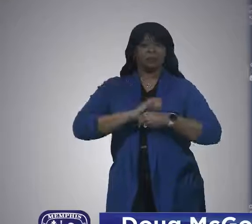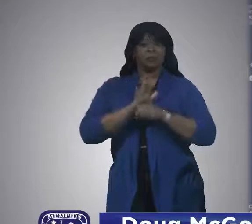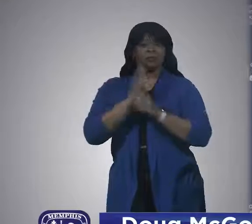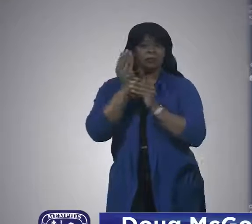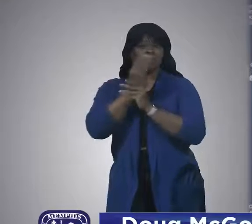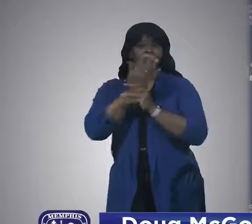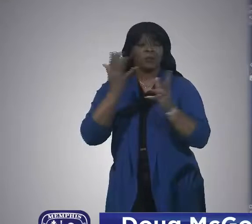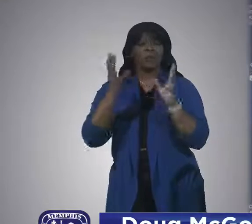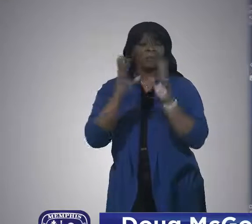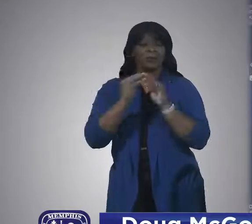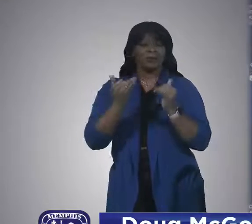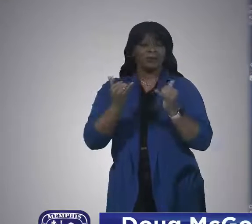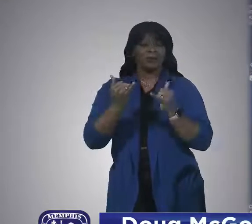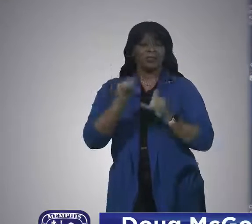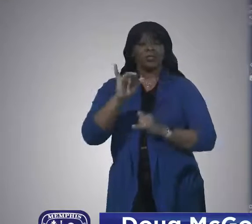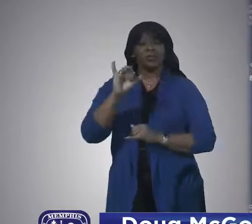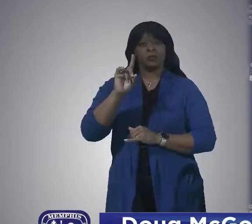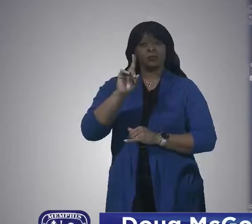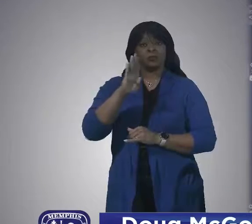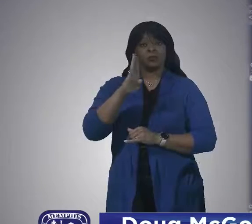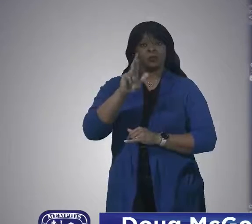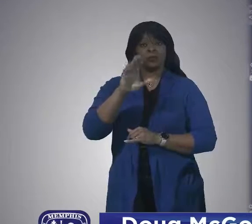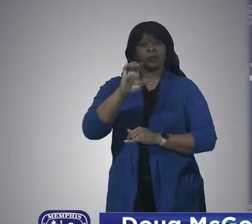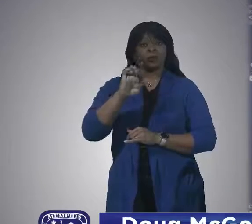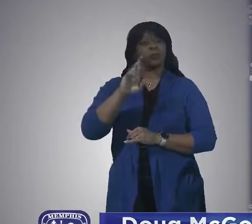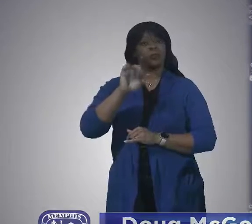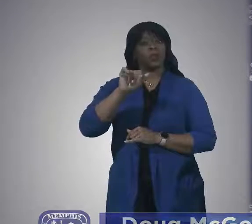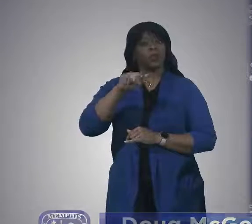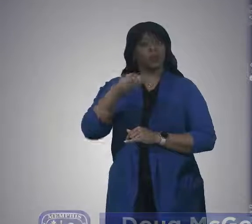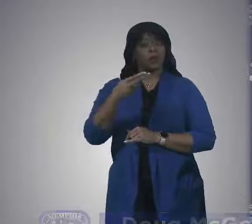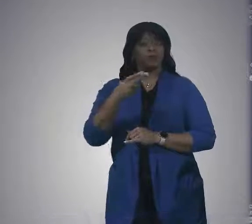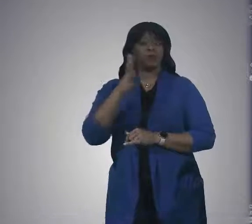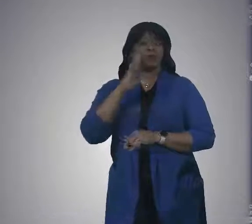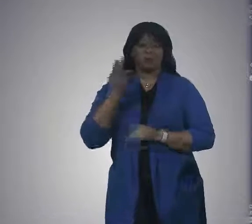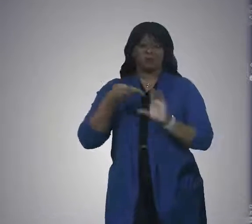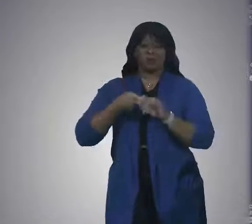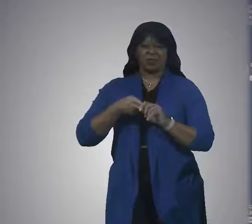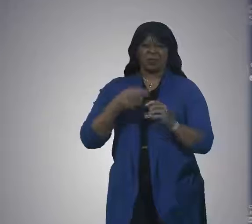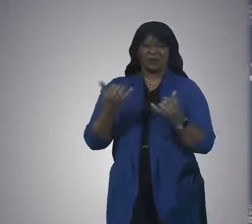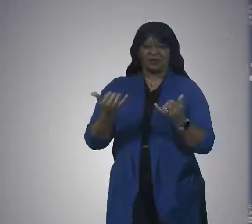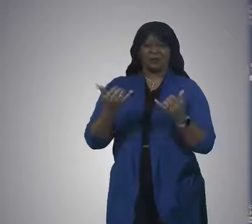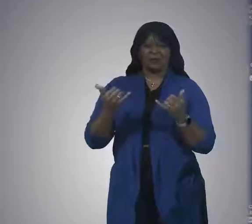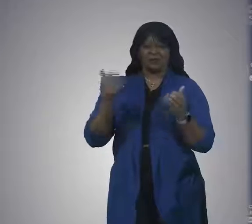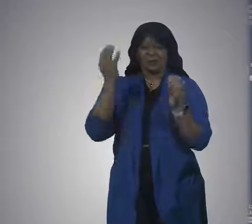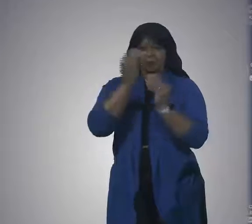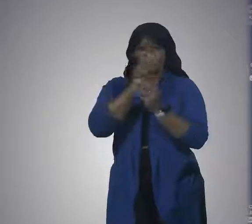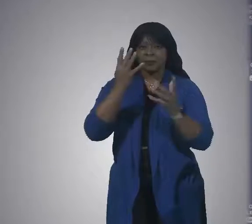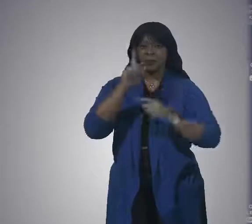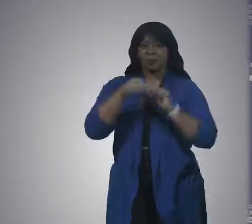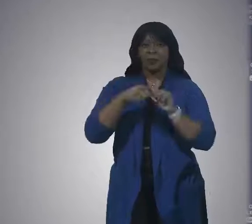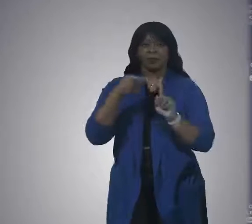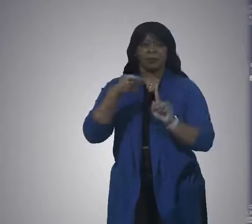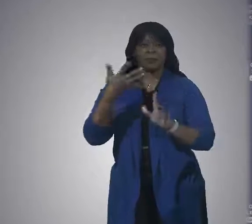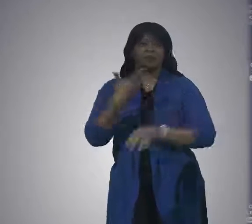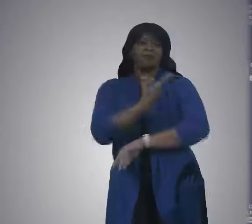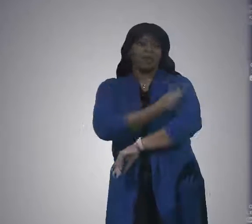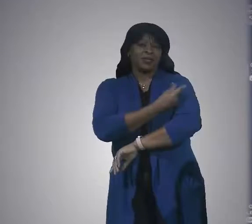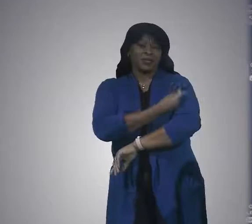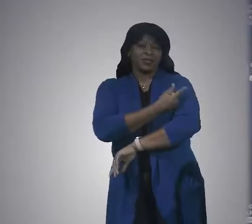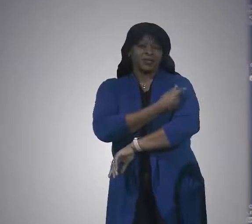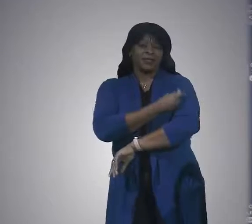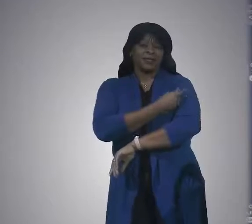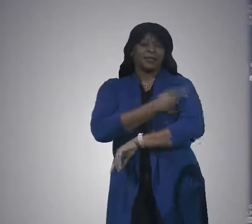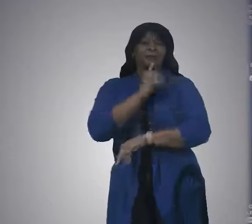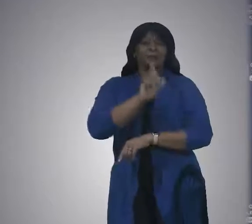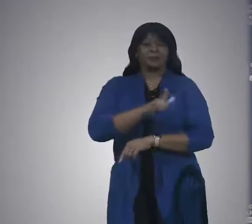Force. Joined today by Dr. Bruce Randolph from the Shelby County Health Department. Give a bit of an update on vaccinations, and then I'll